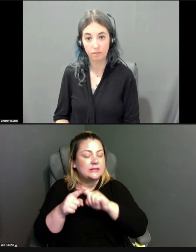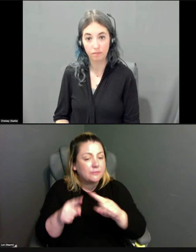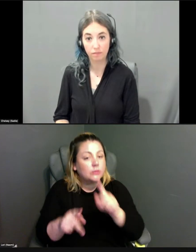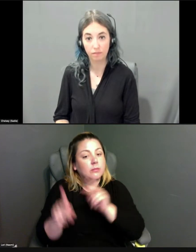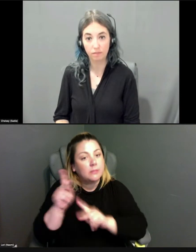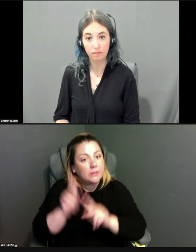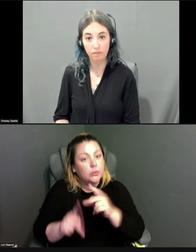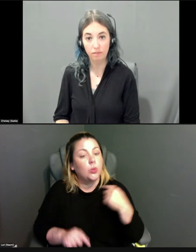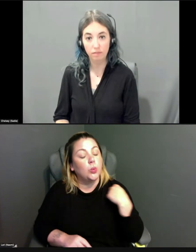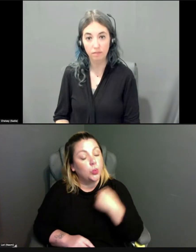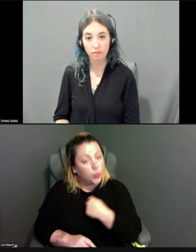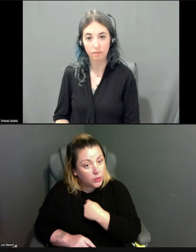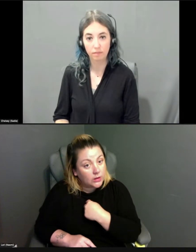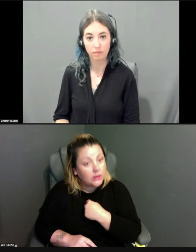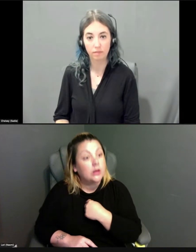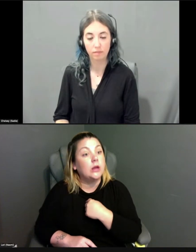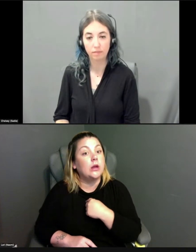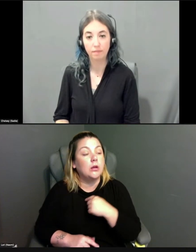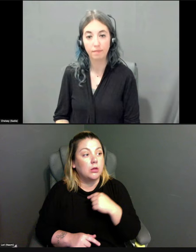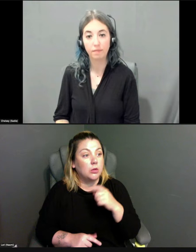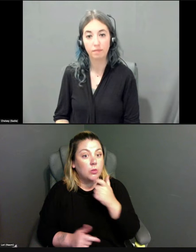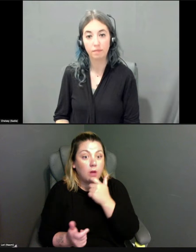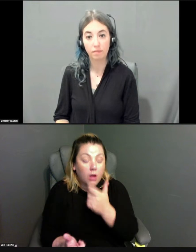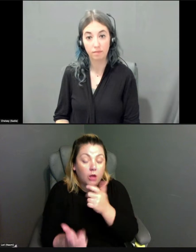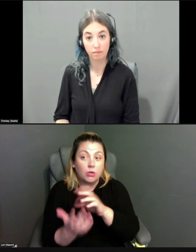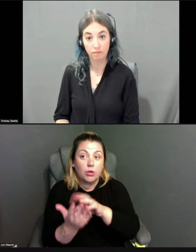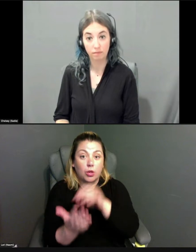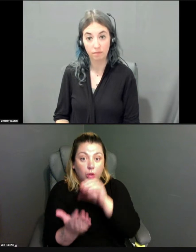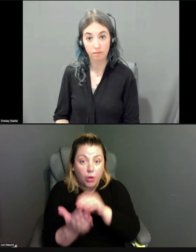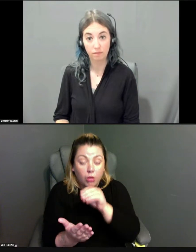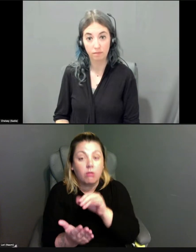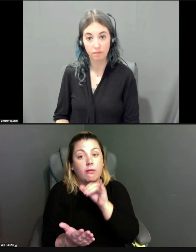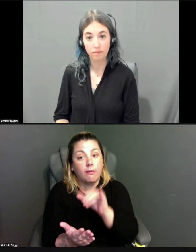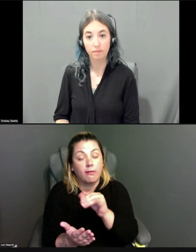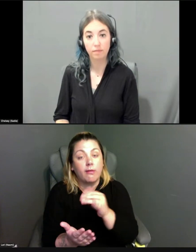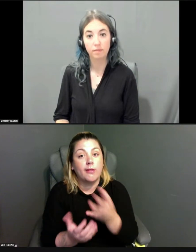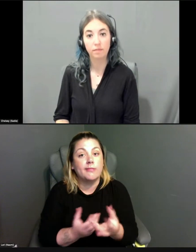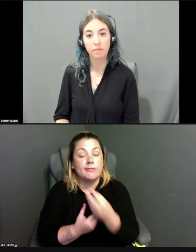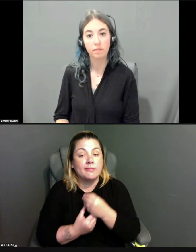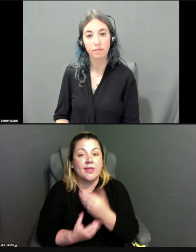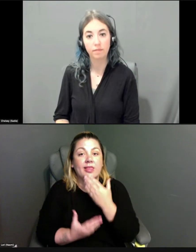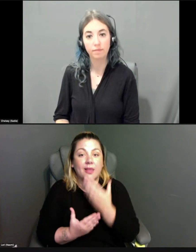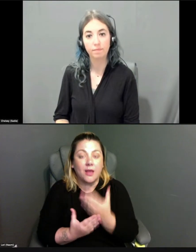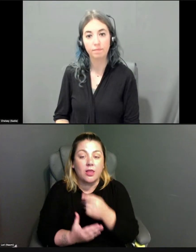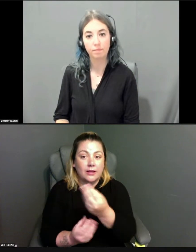we have personally learned from about how those systems